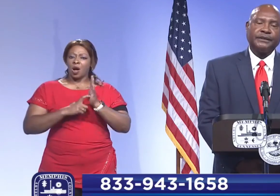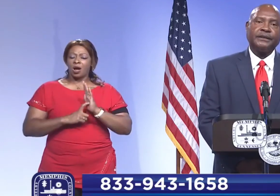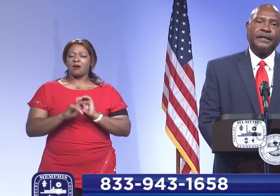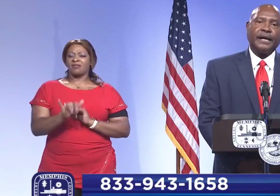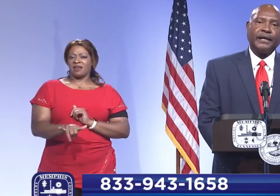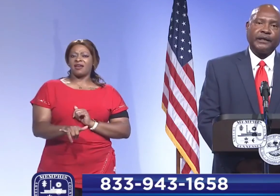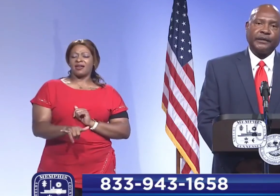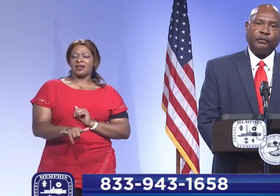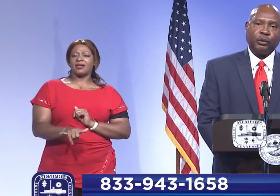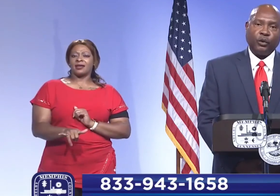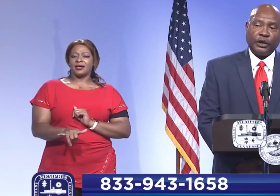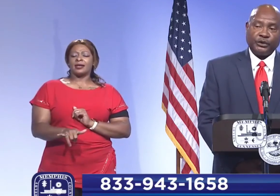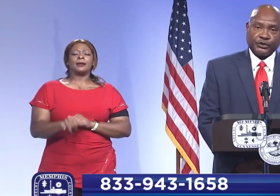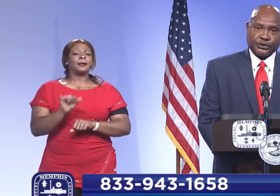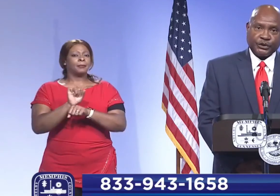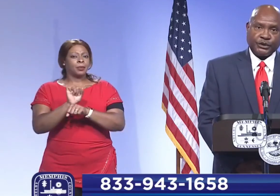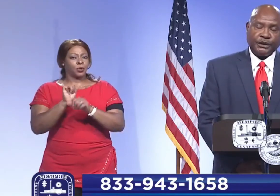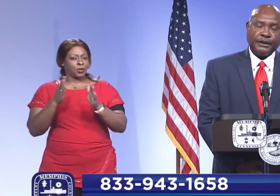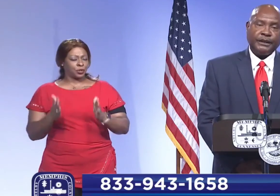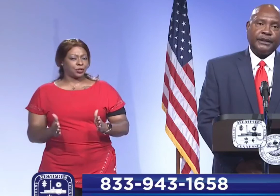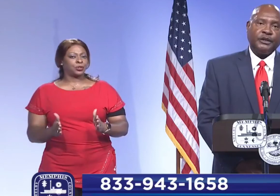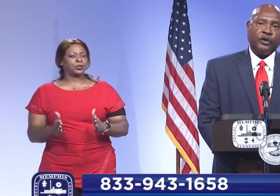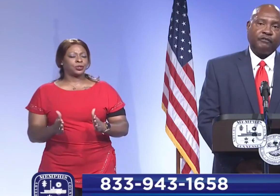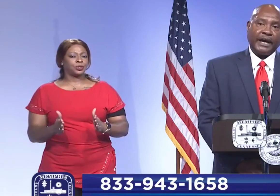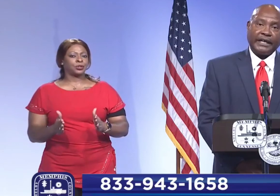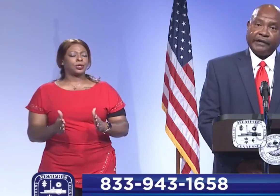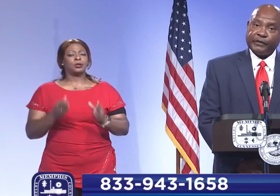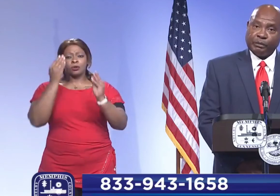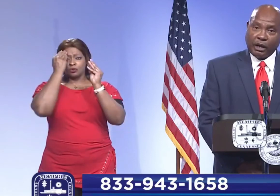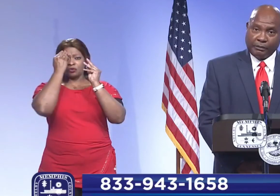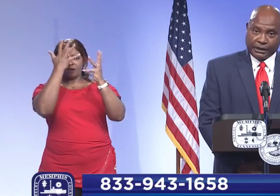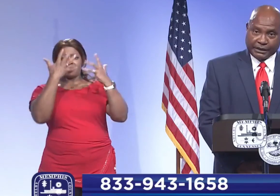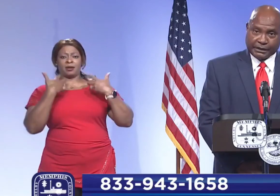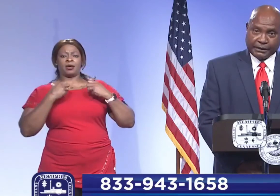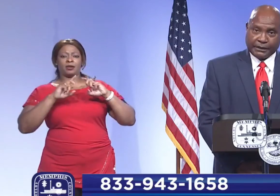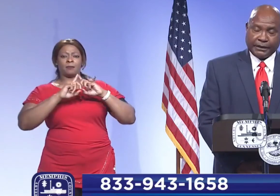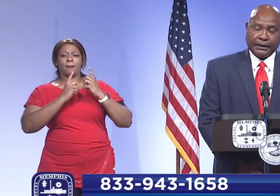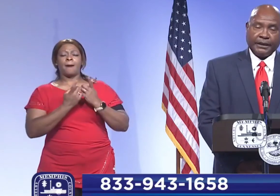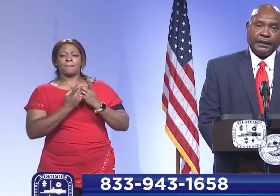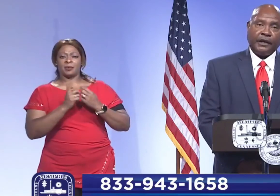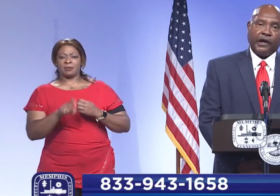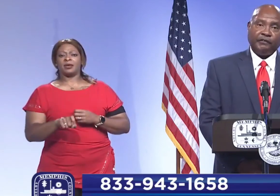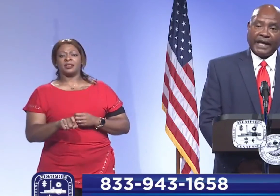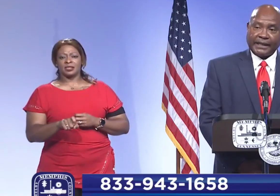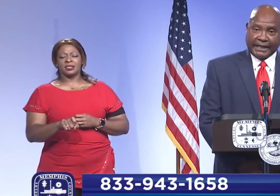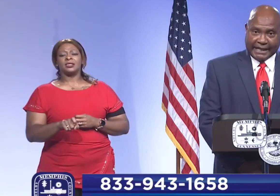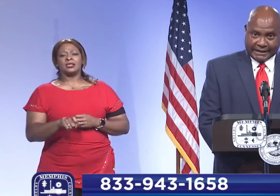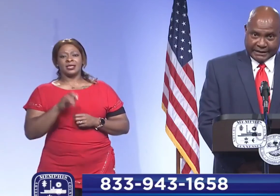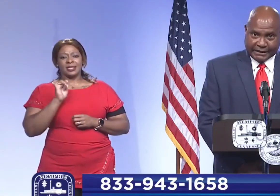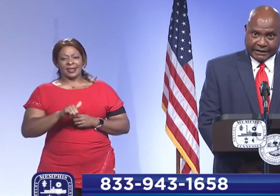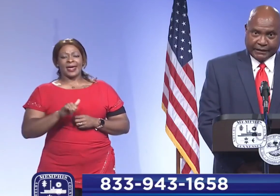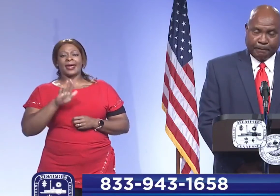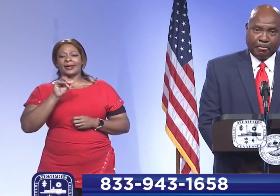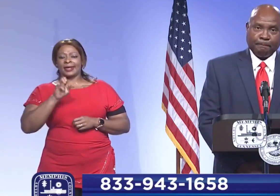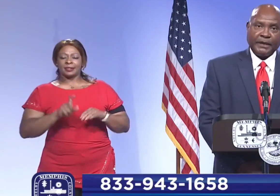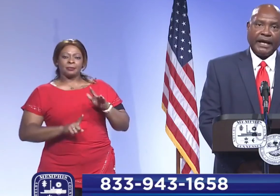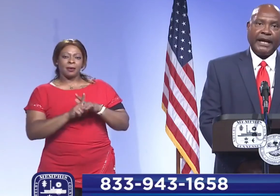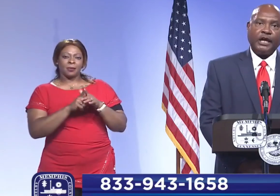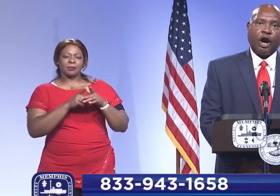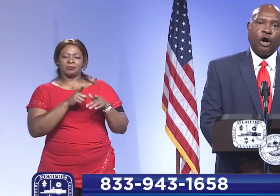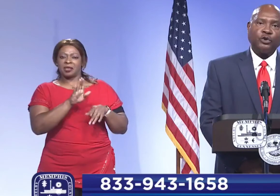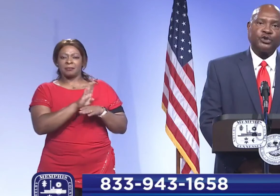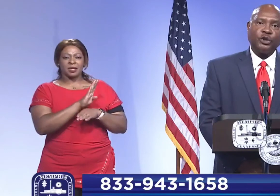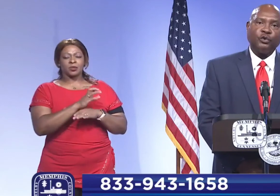that employers notify the health department of that case.